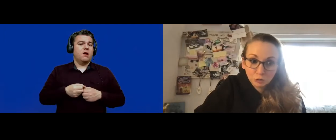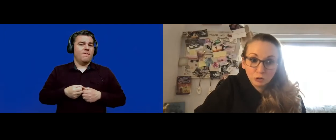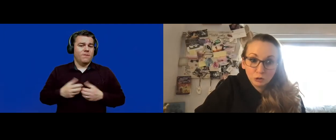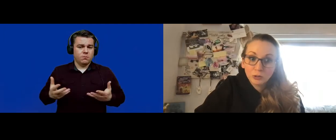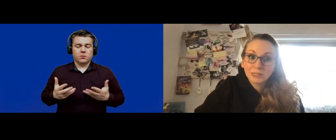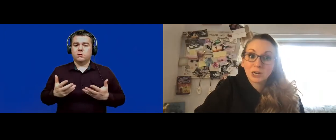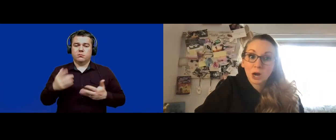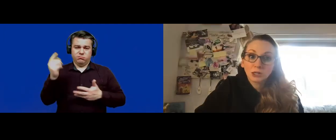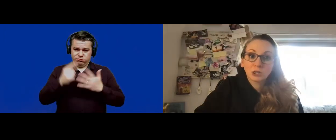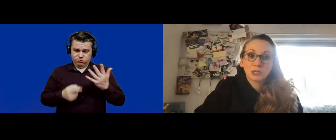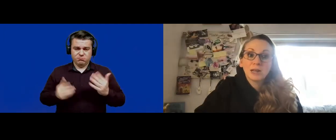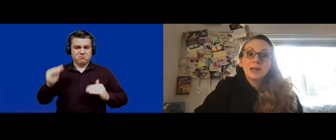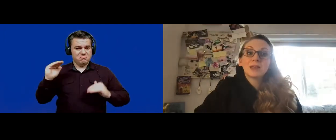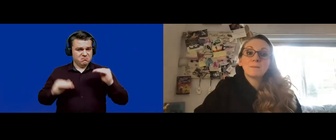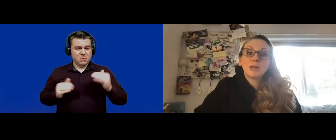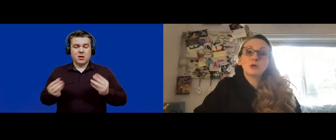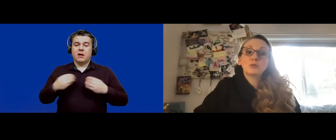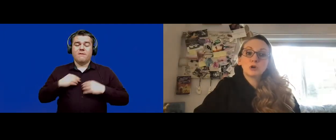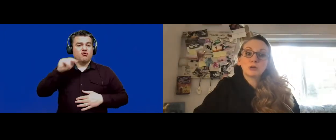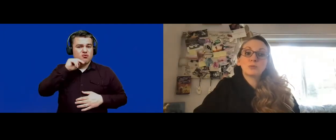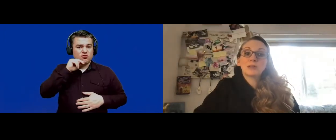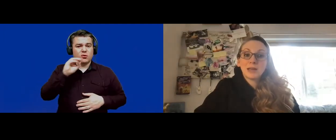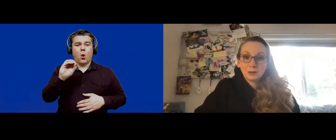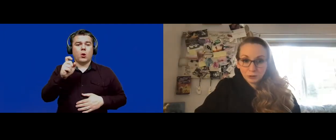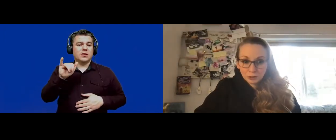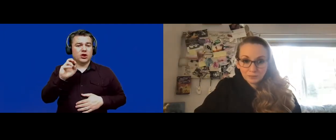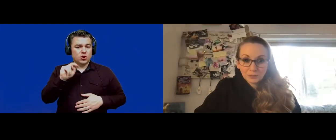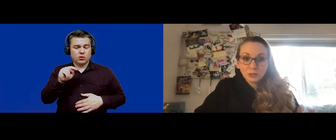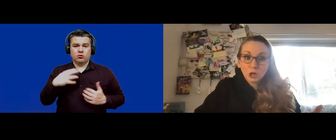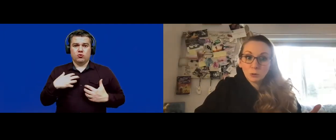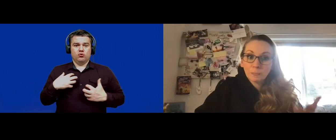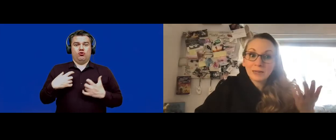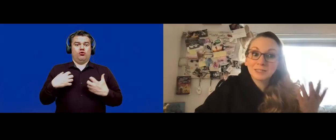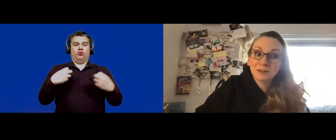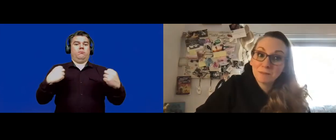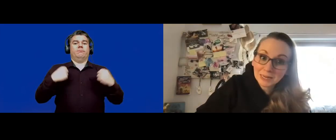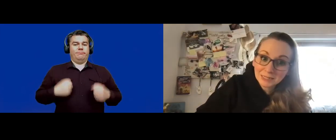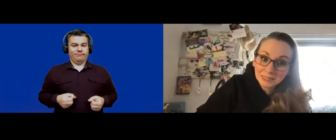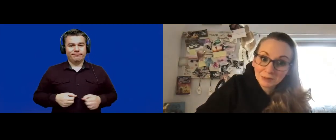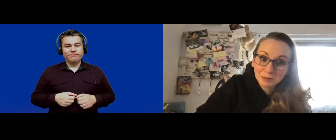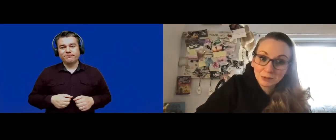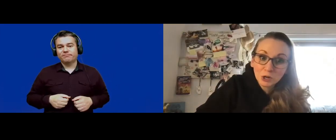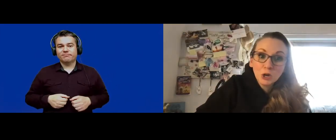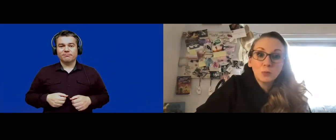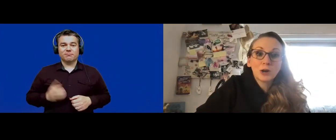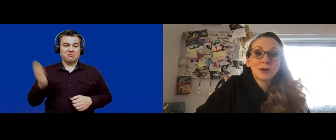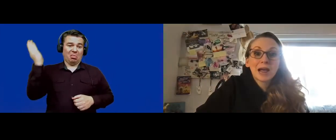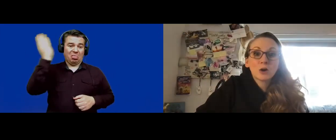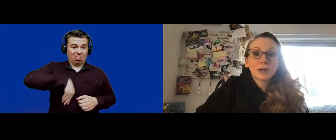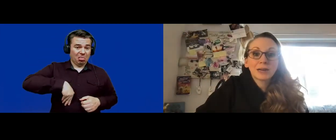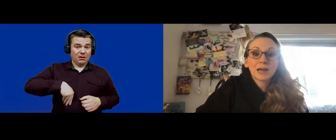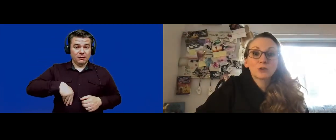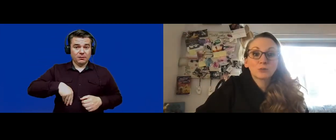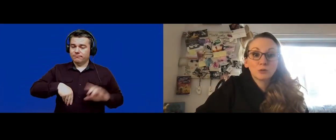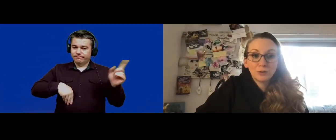with nutrients and oxygen that make you loaded with energy. So instead of masking symptoms, we are